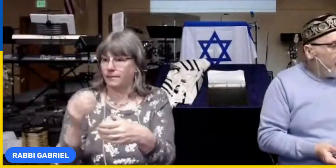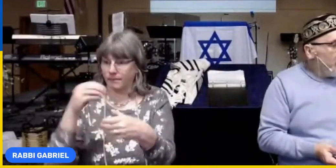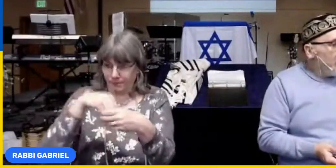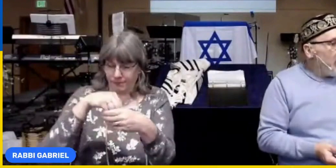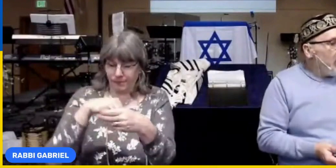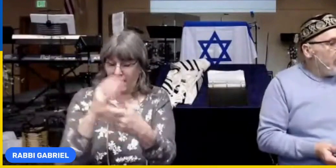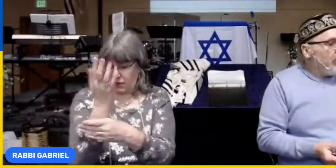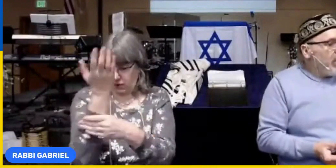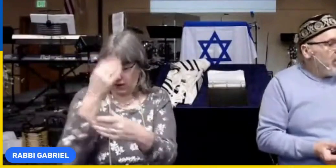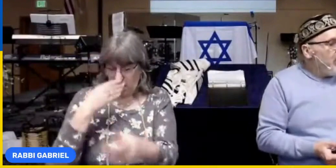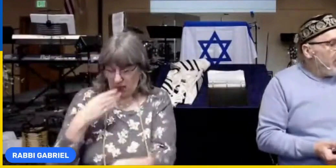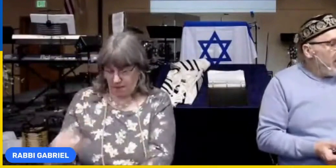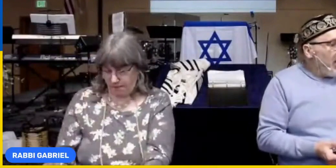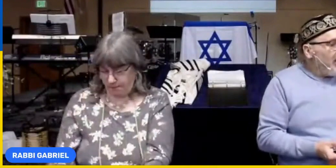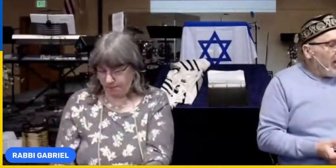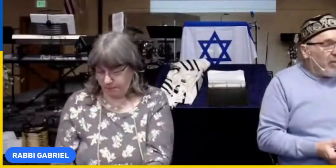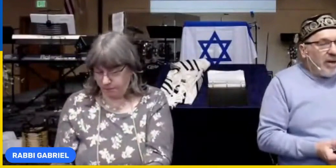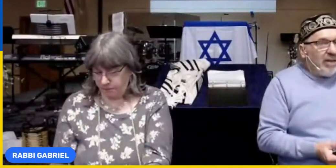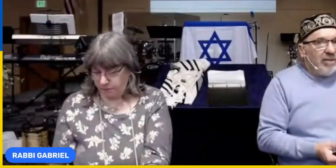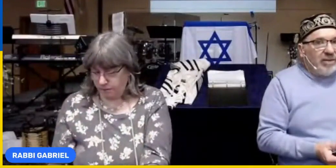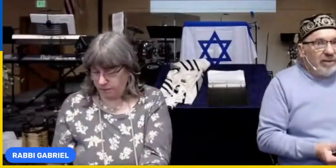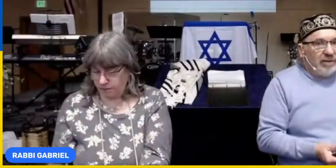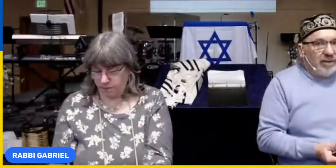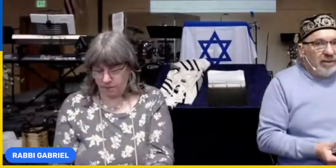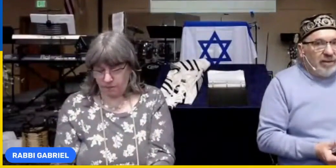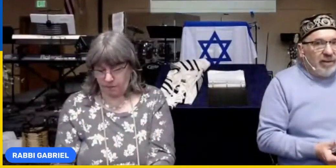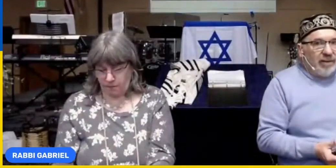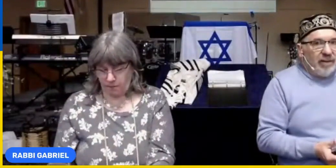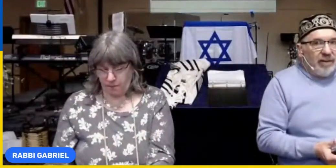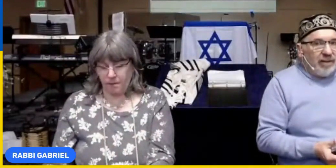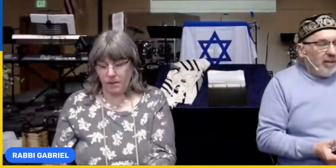day. So, but I digress.